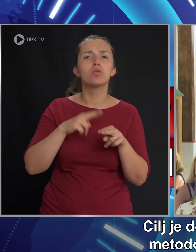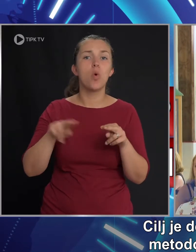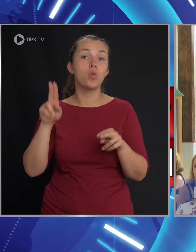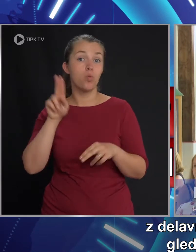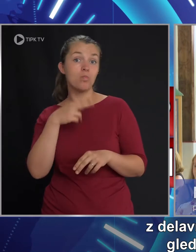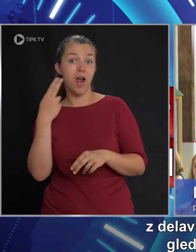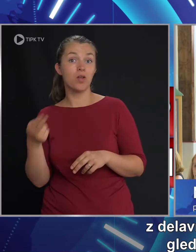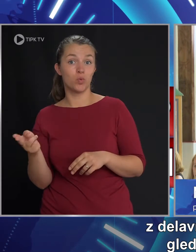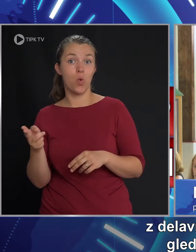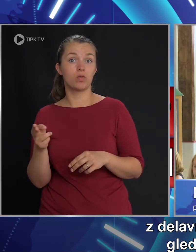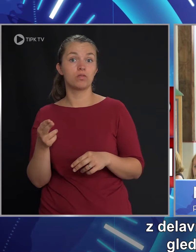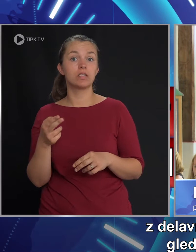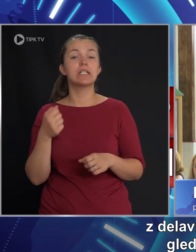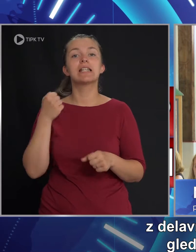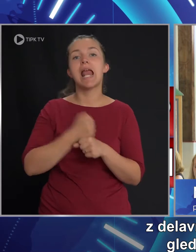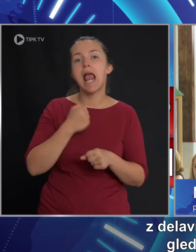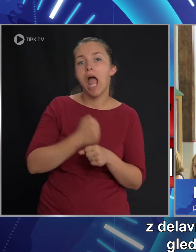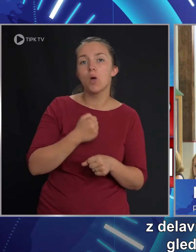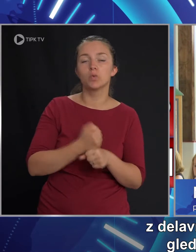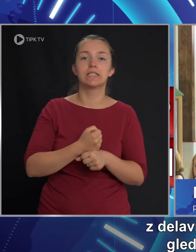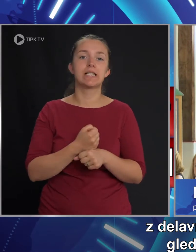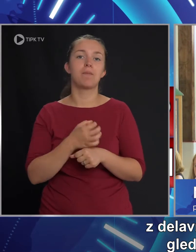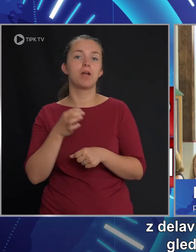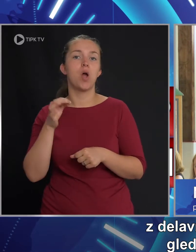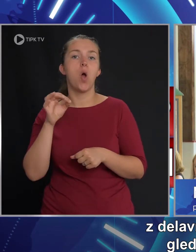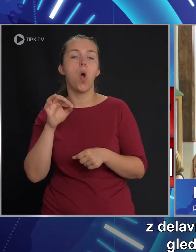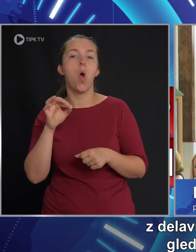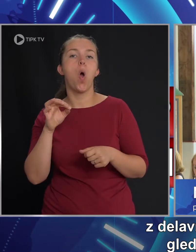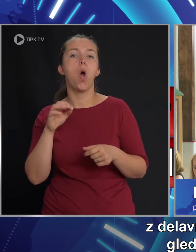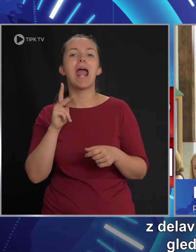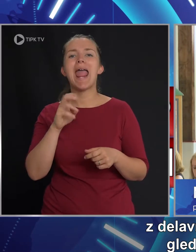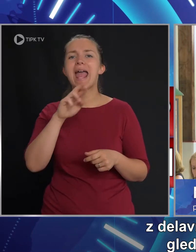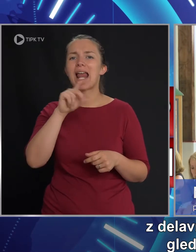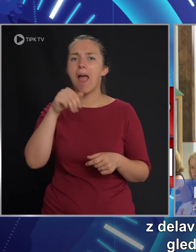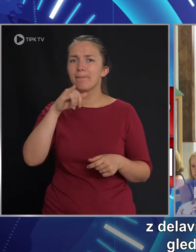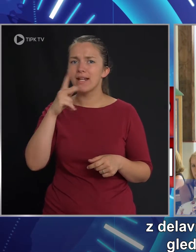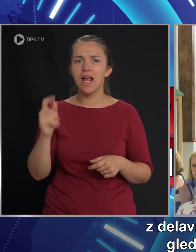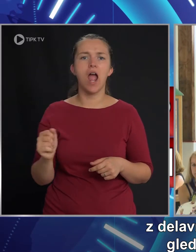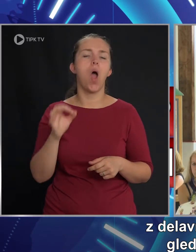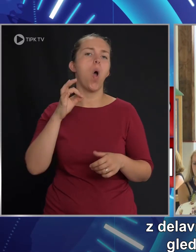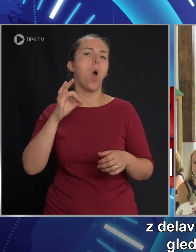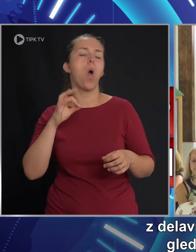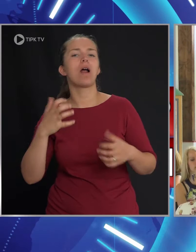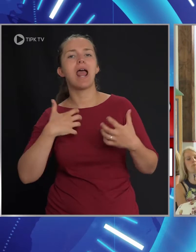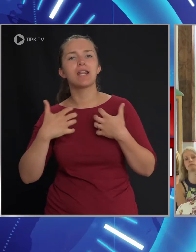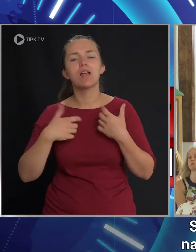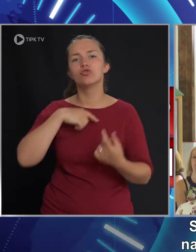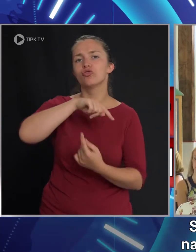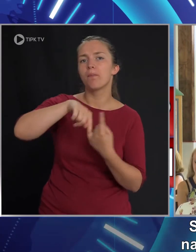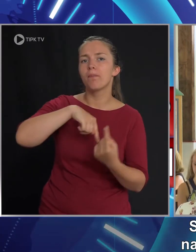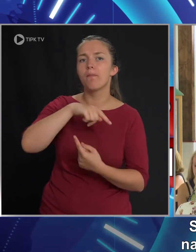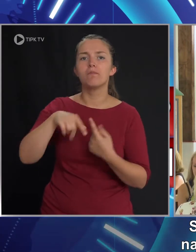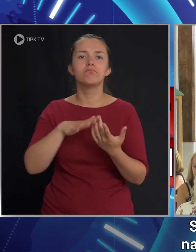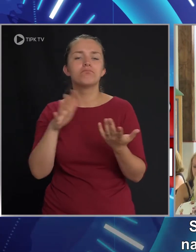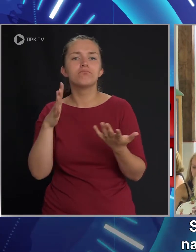art, through workshop about ceramics, about theater, about dance,